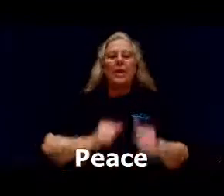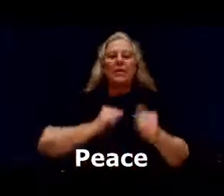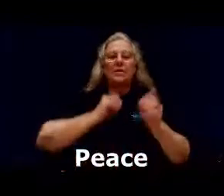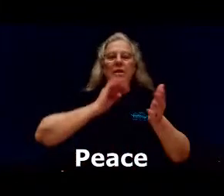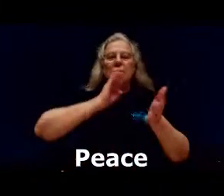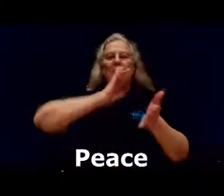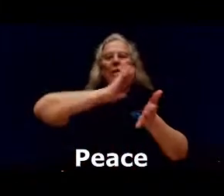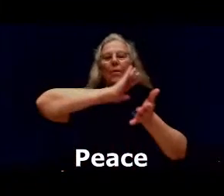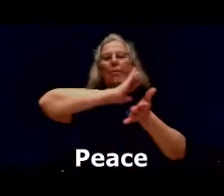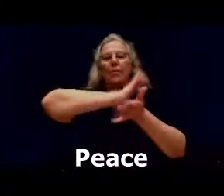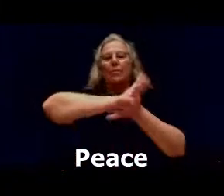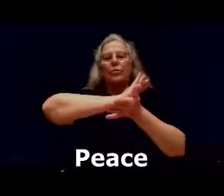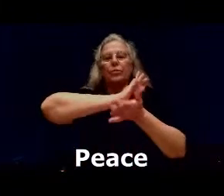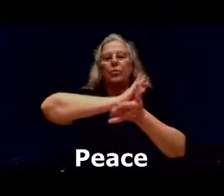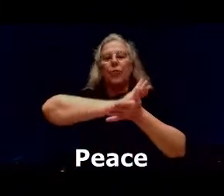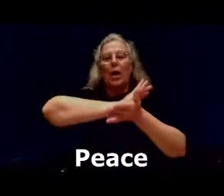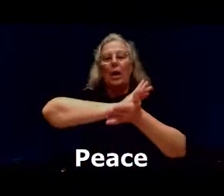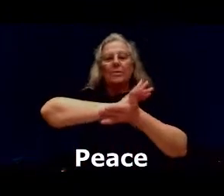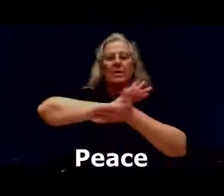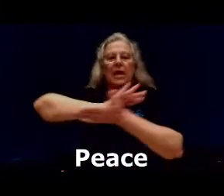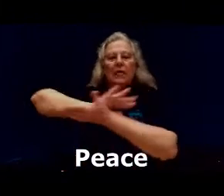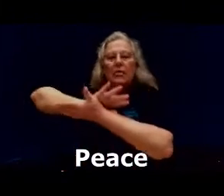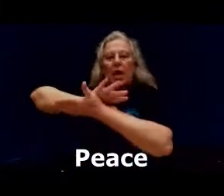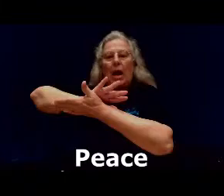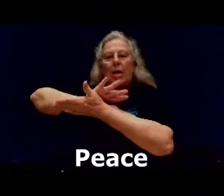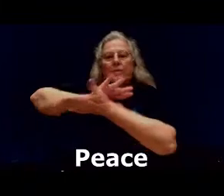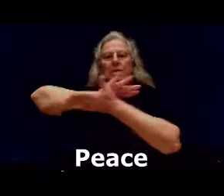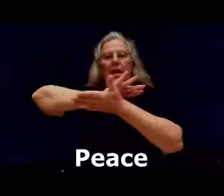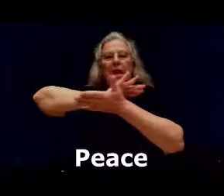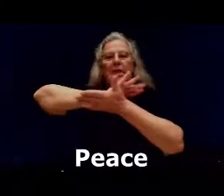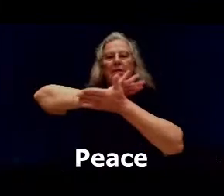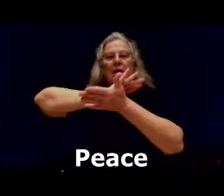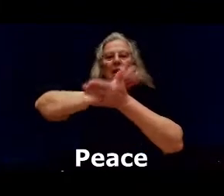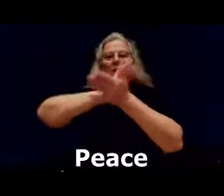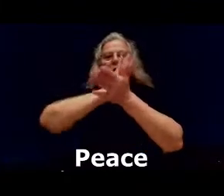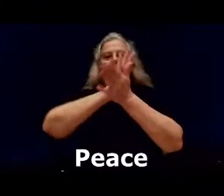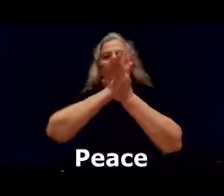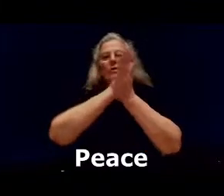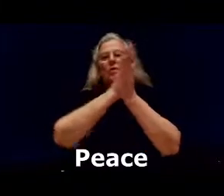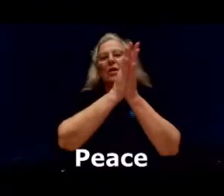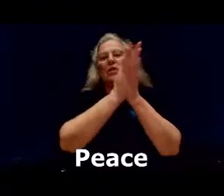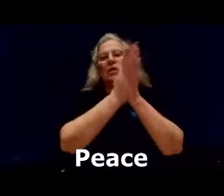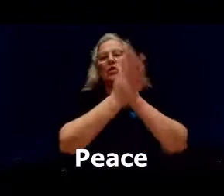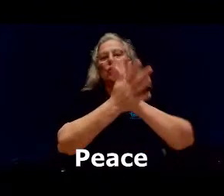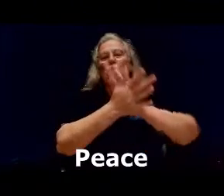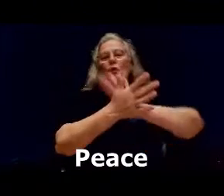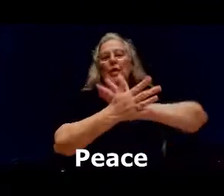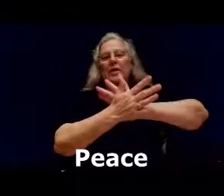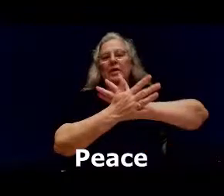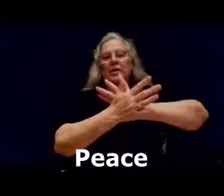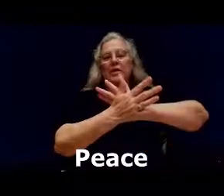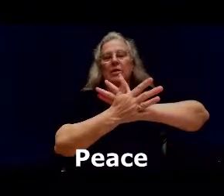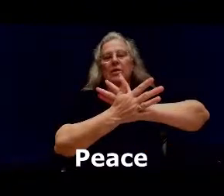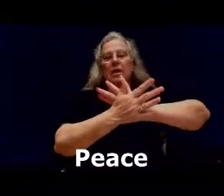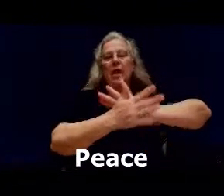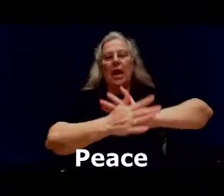Peace, put your palms together, opposite hands, they twist and